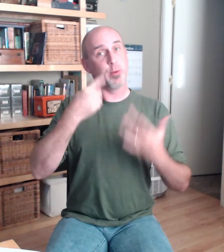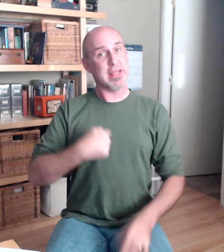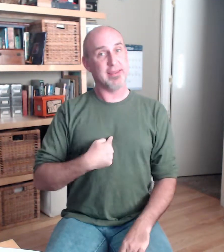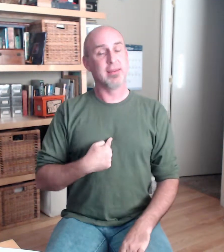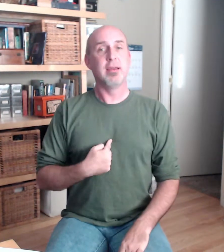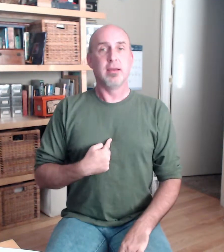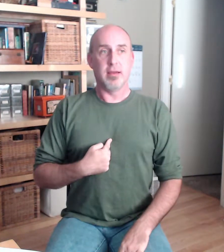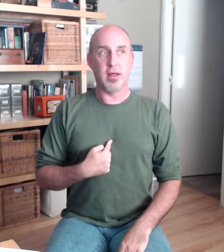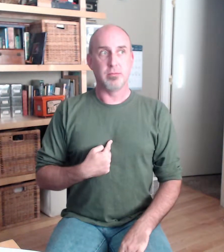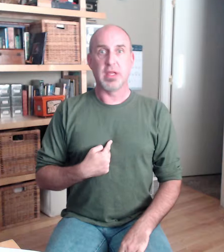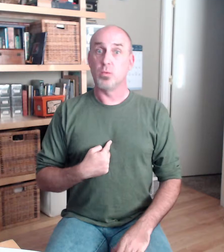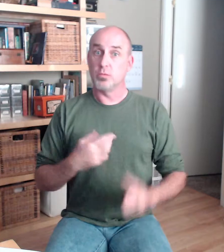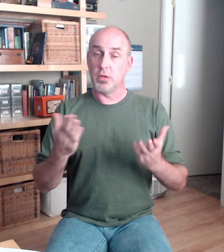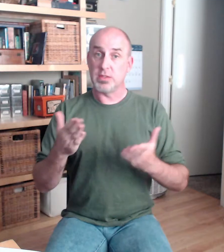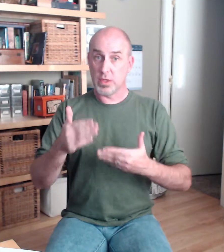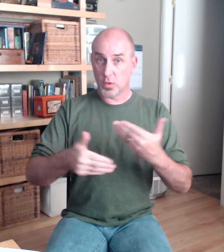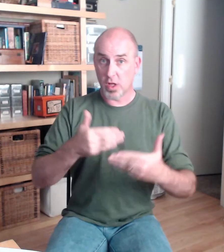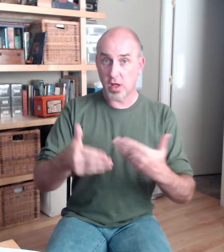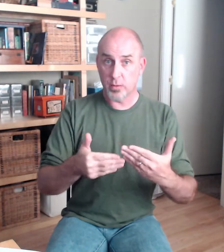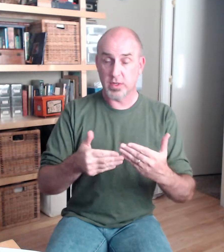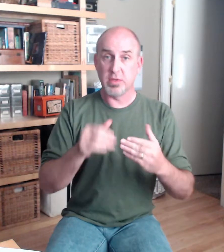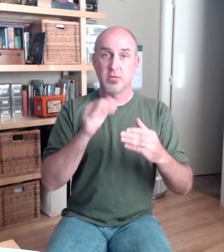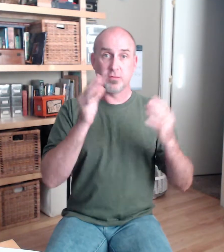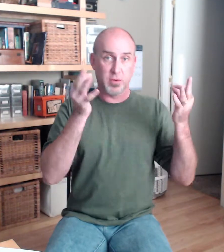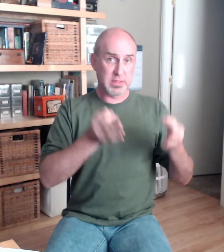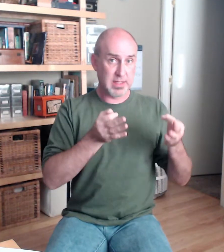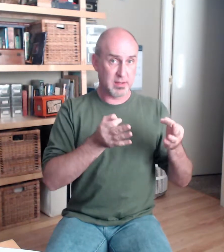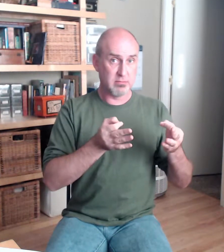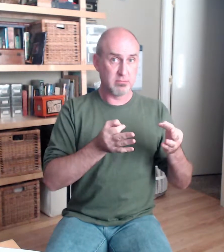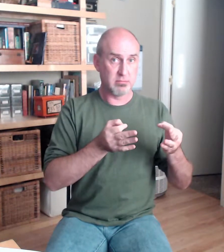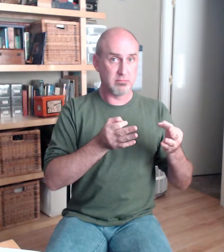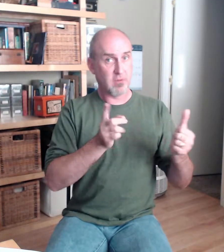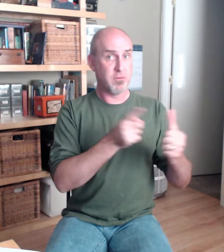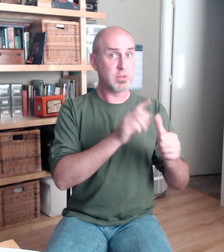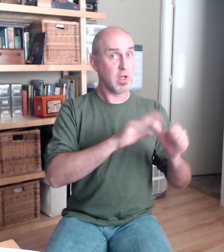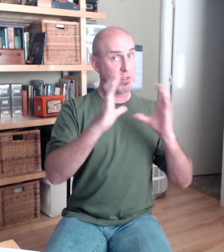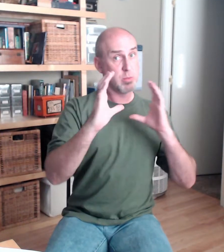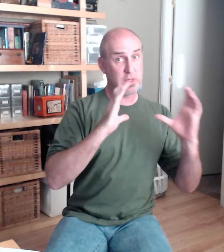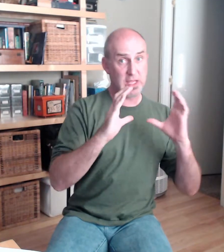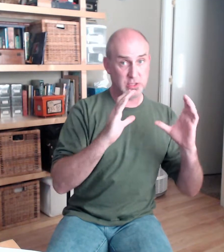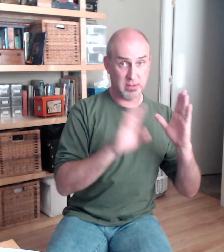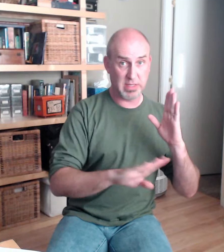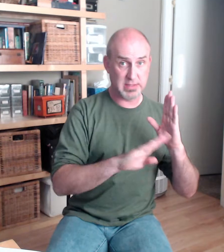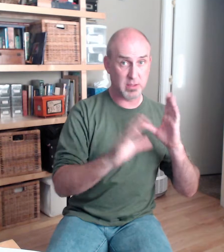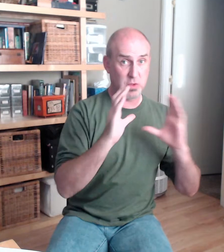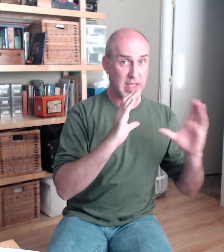me. And you know, as we go along, we're going to be focusing first on communication, basic